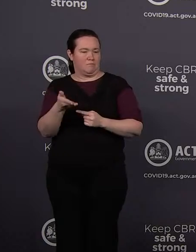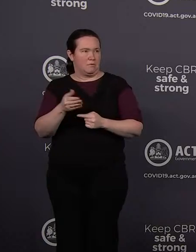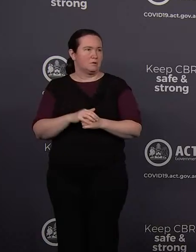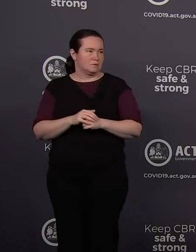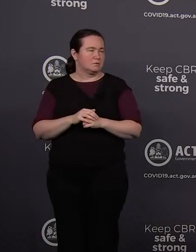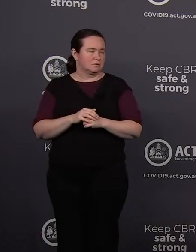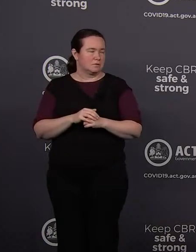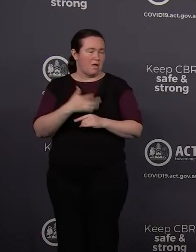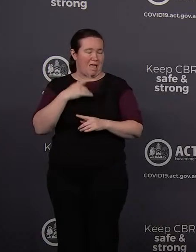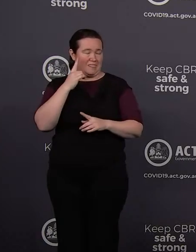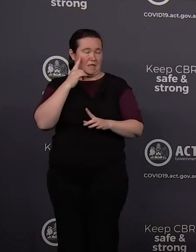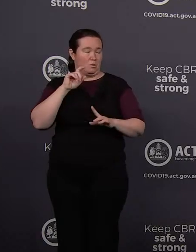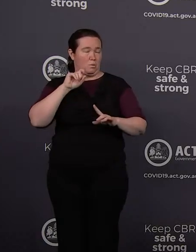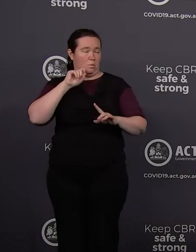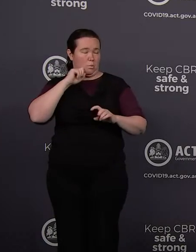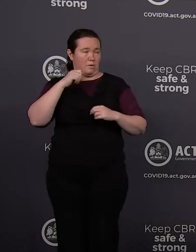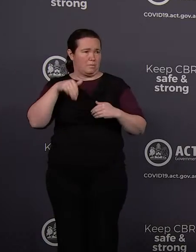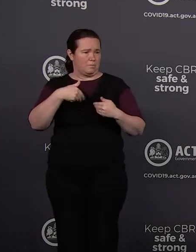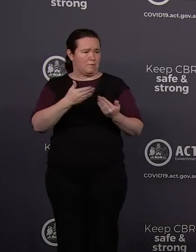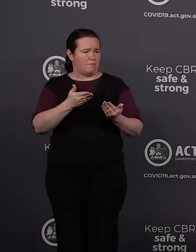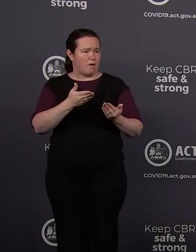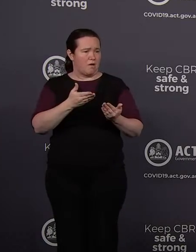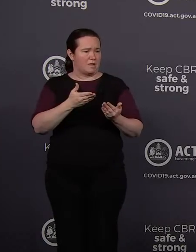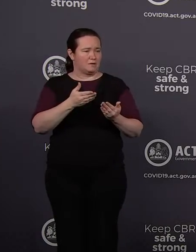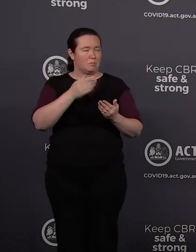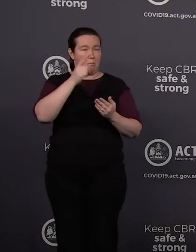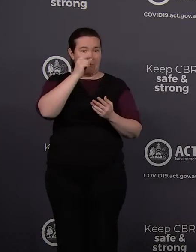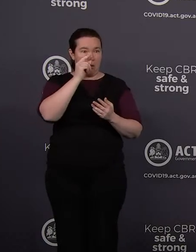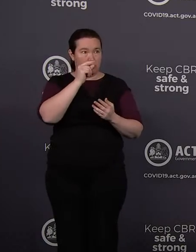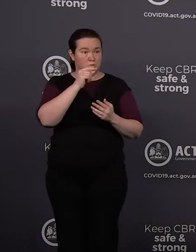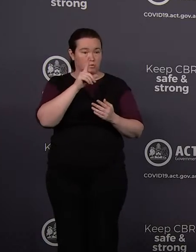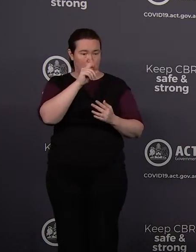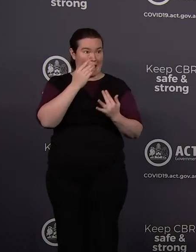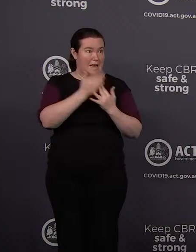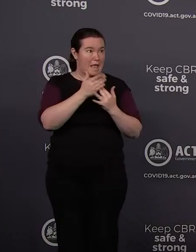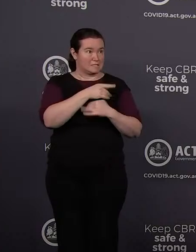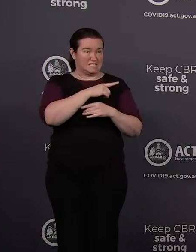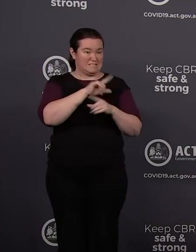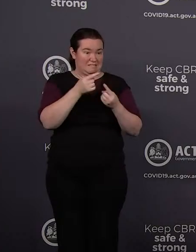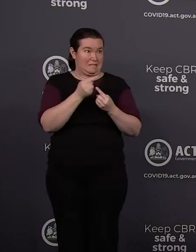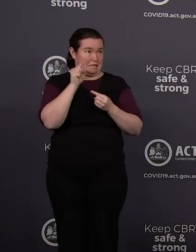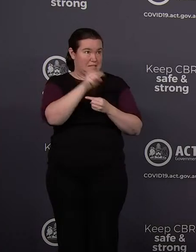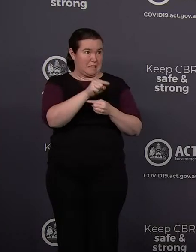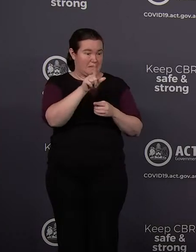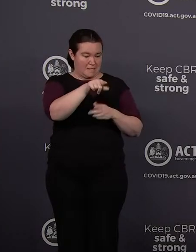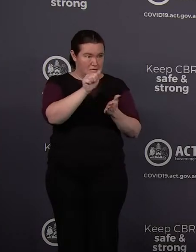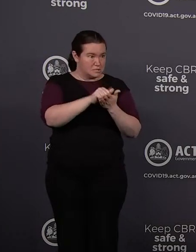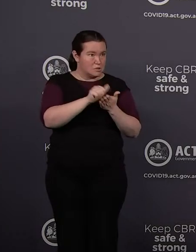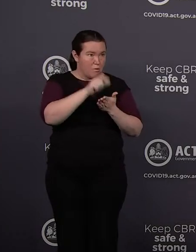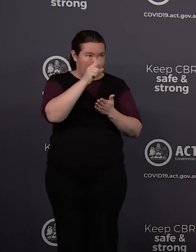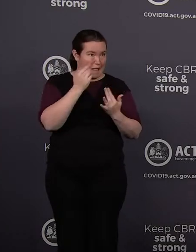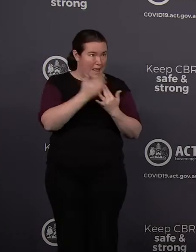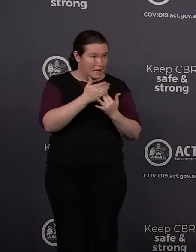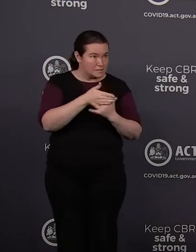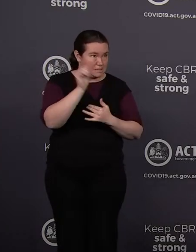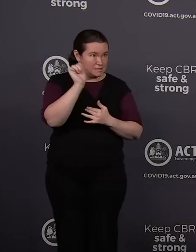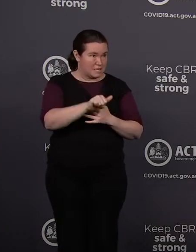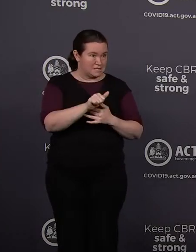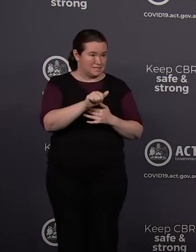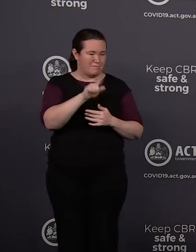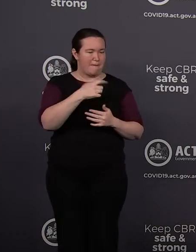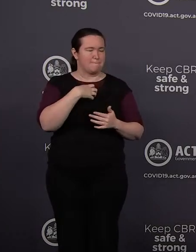that will provide a viable way forward. You can still access all of those products, you can do it safely,